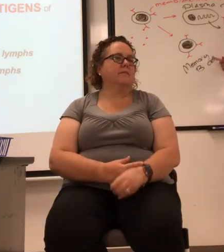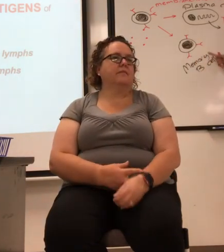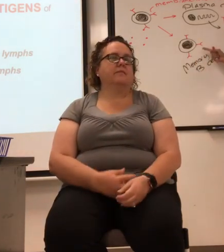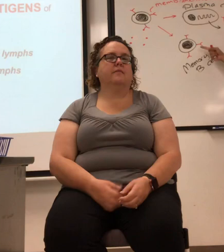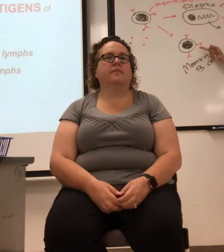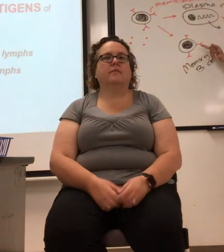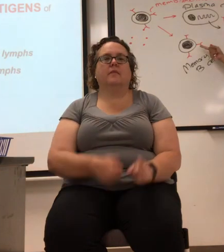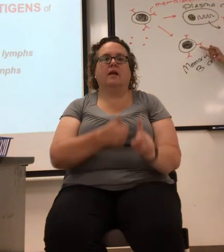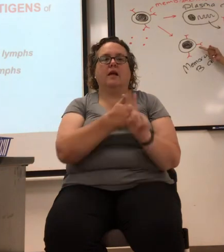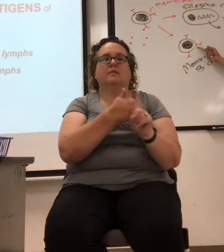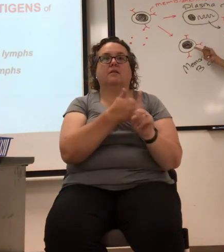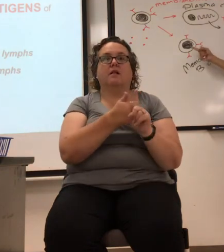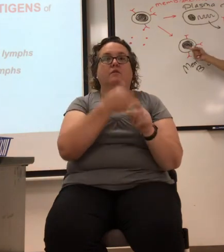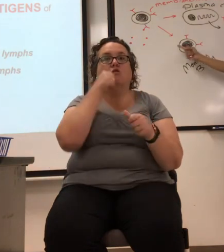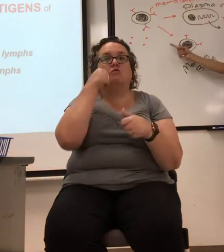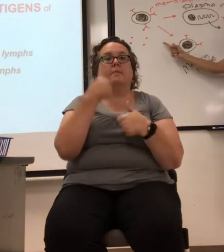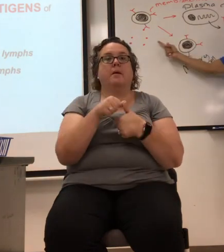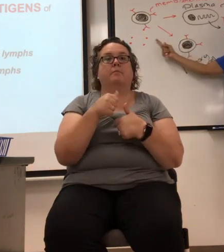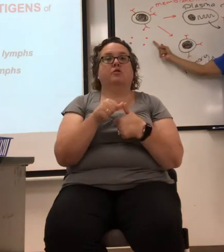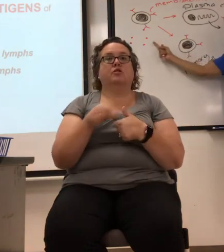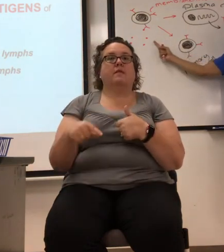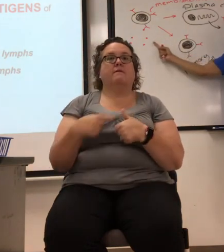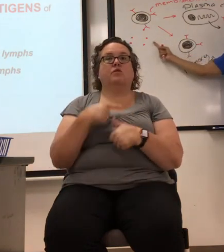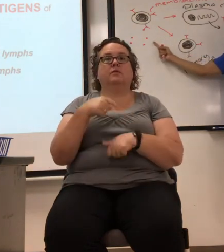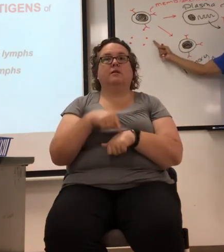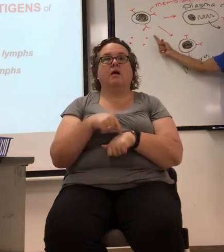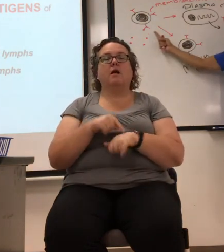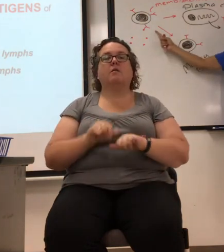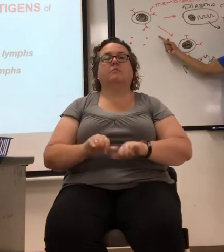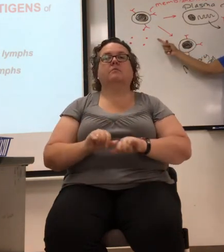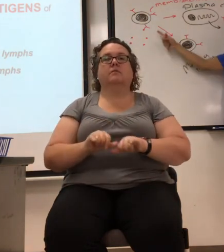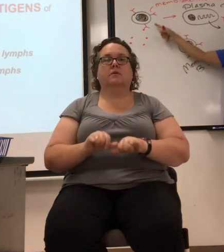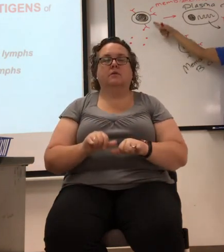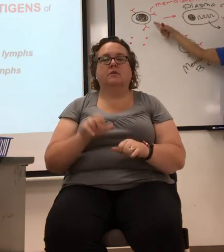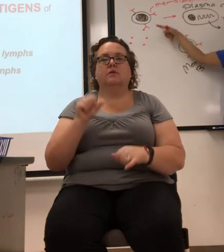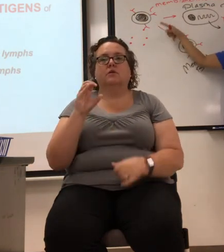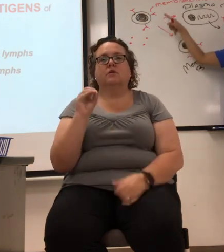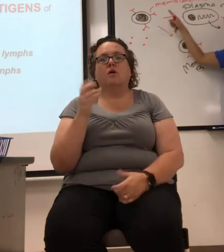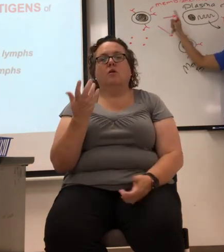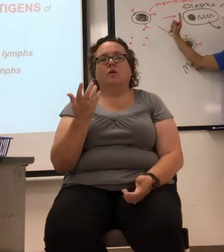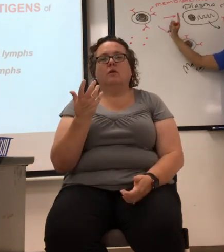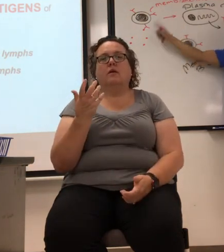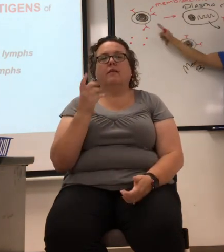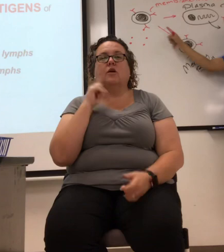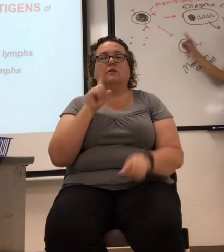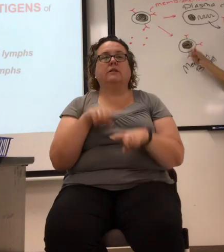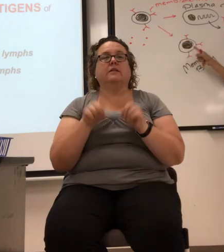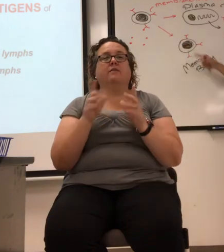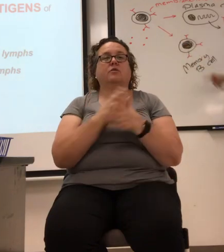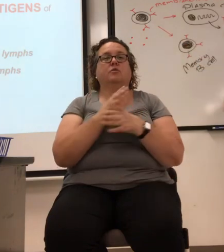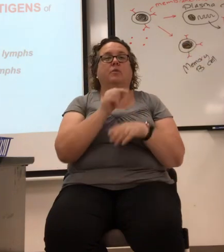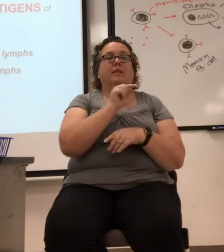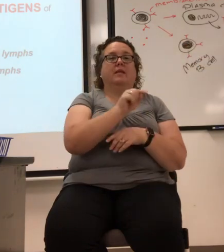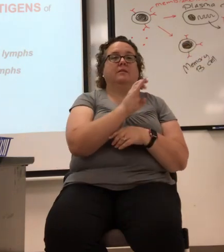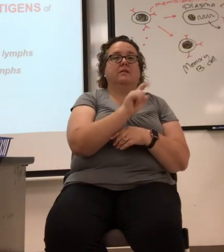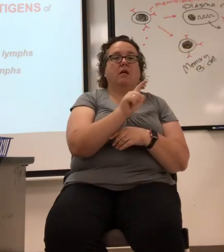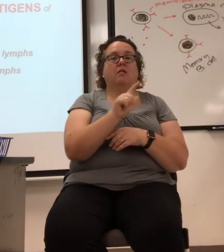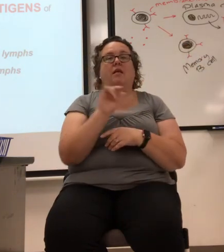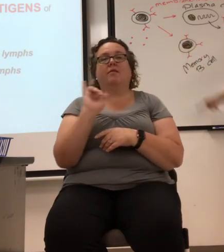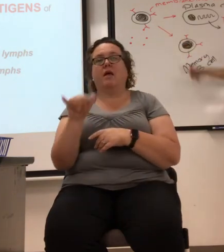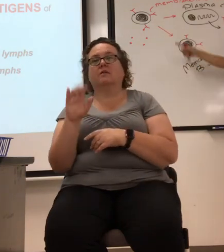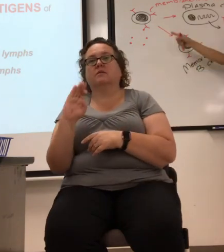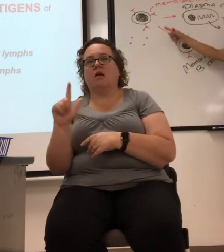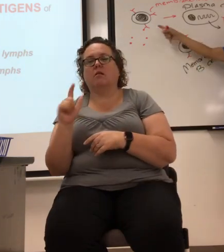It like remembers the first time, okay? So I guess there's a difference between this cell and this cell, even though I drew them exactly the